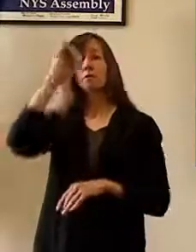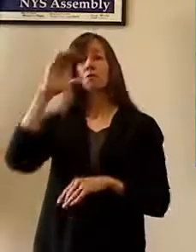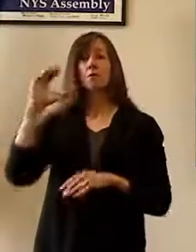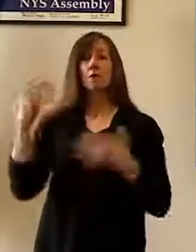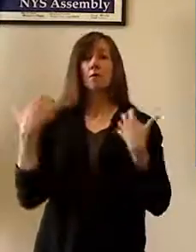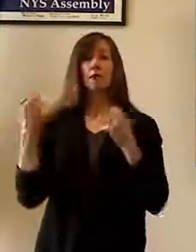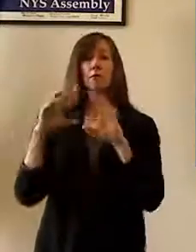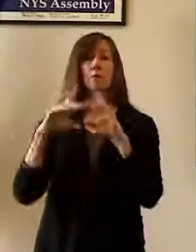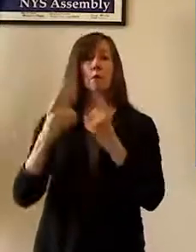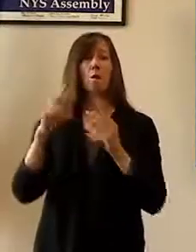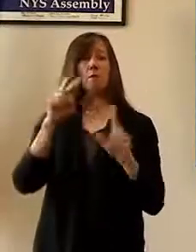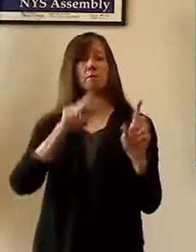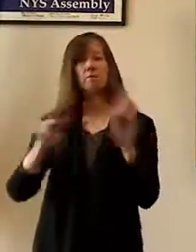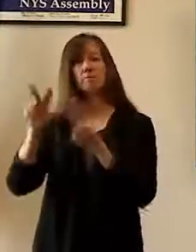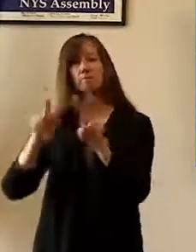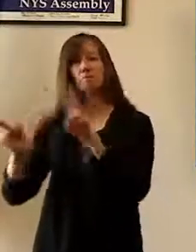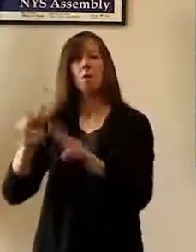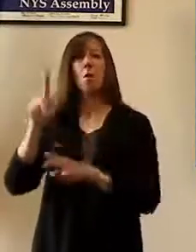is monitoring